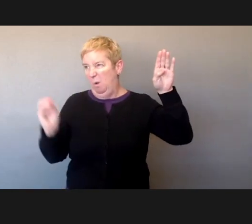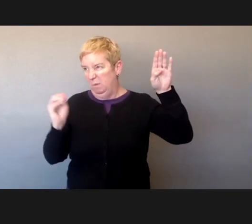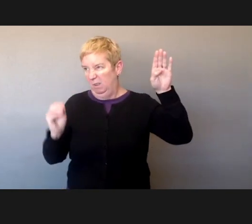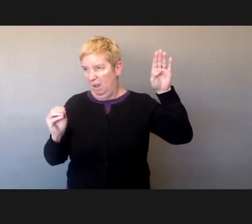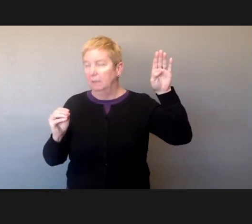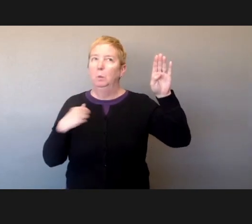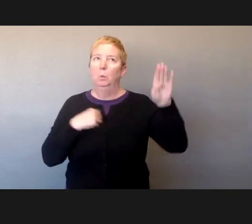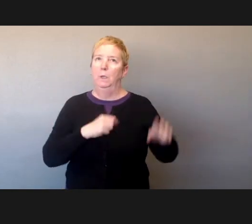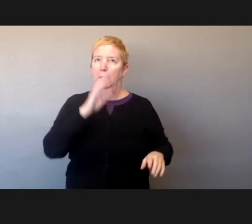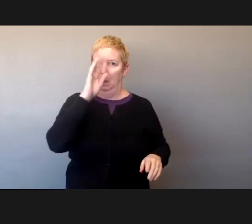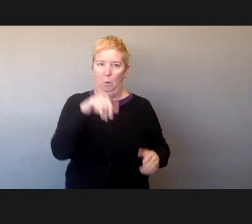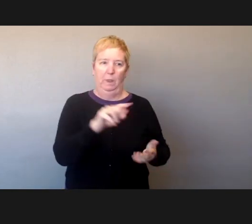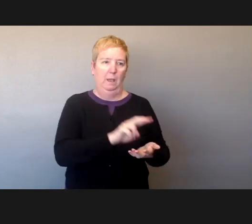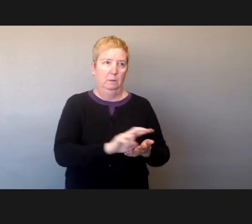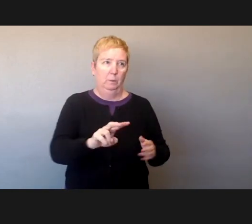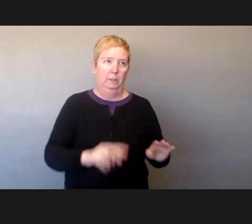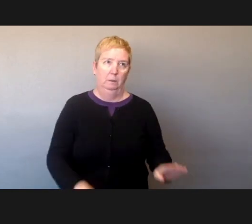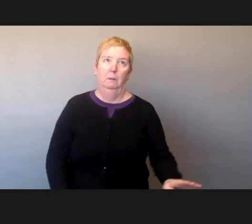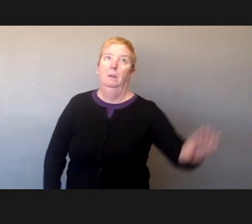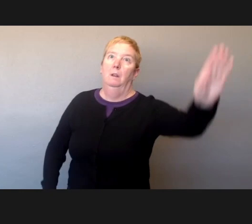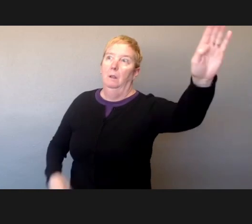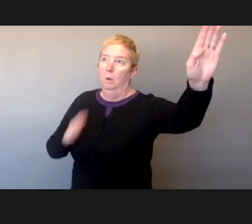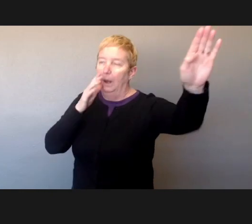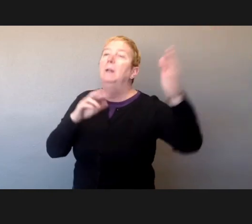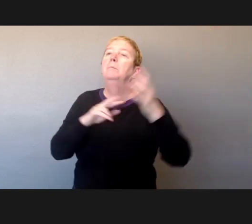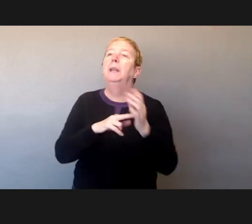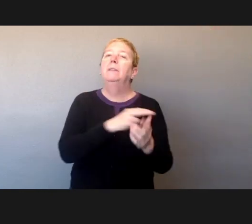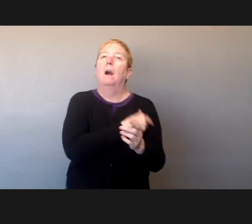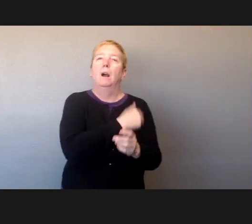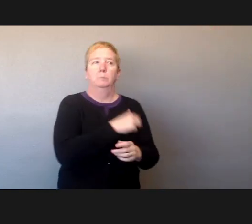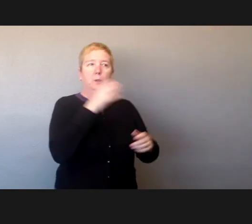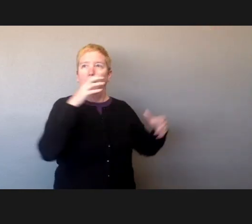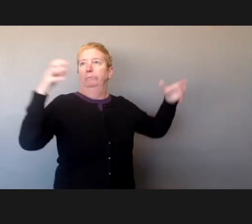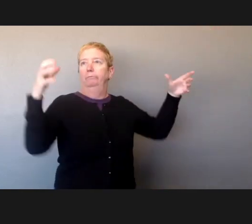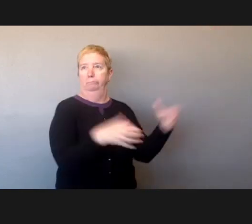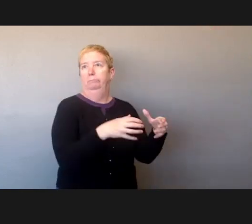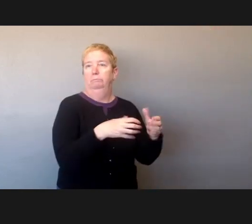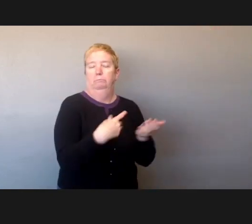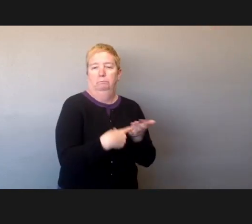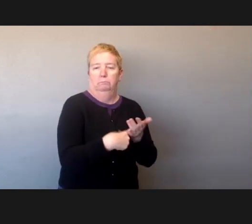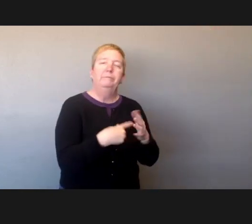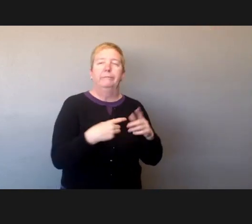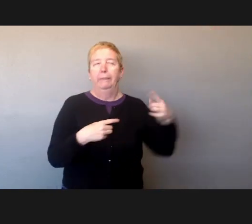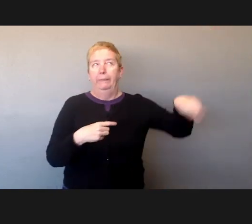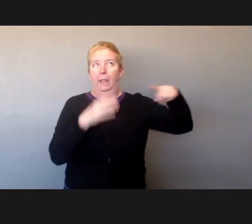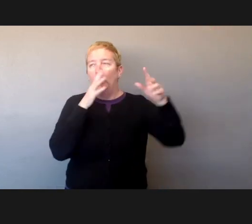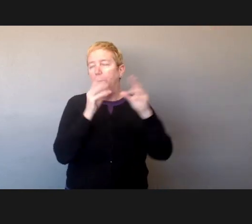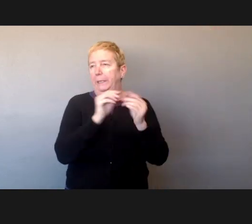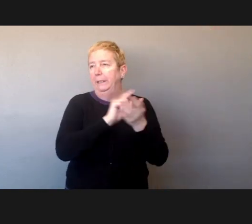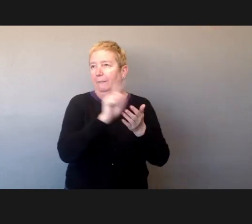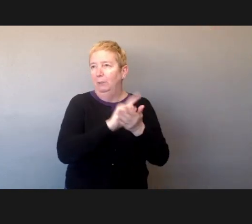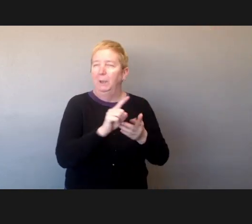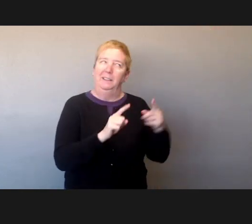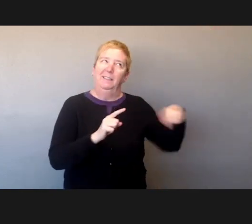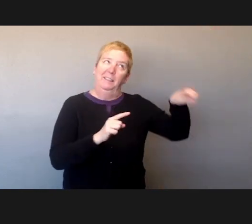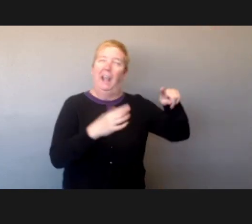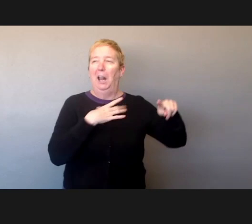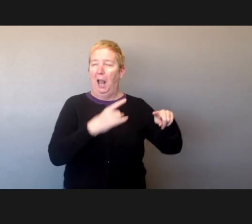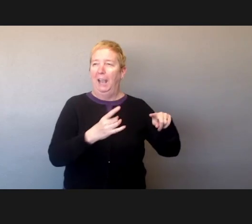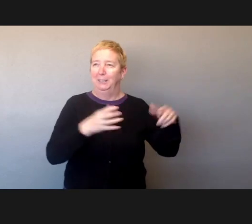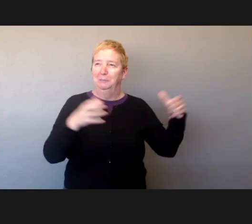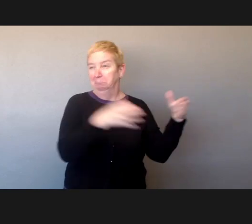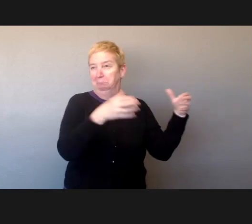will immediately reconvene. Actually, they're going to continue to meet every week anyway, because they like hanging out with each other so much